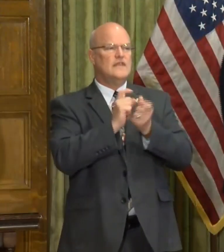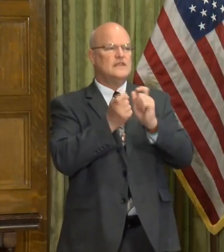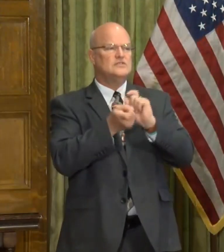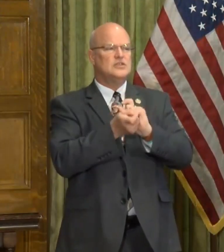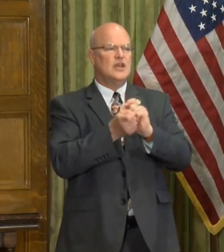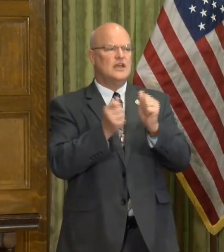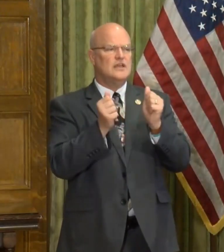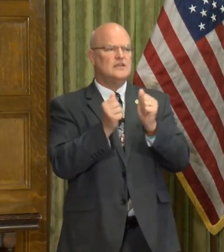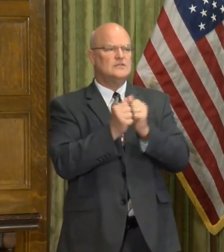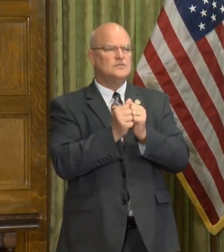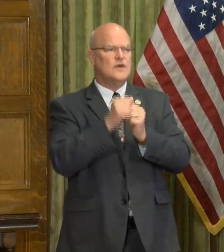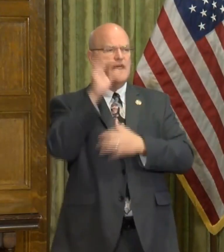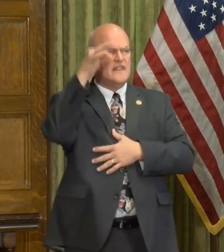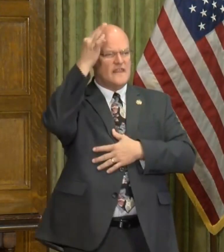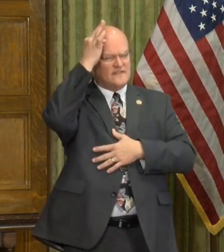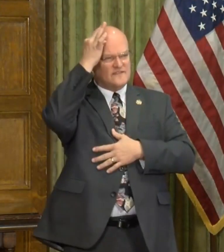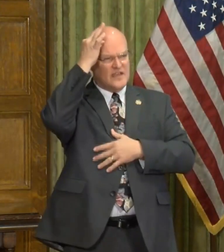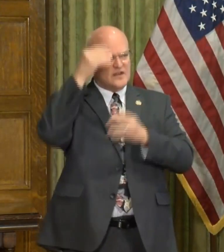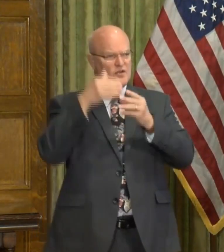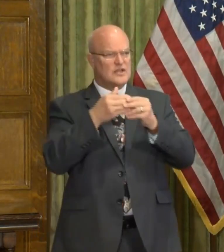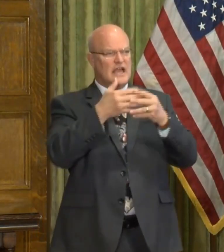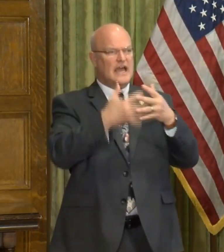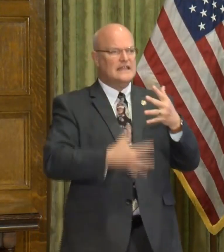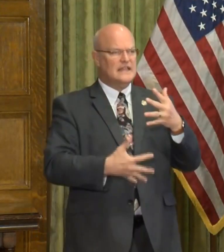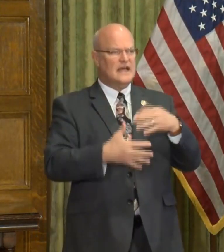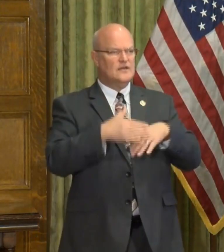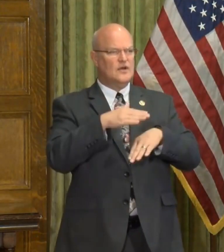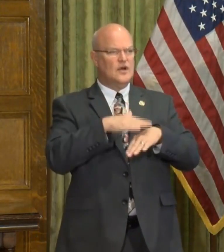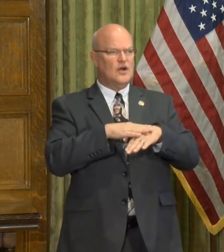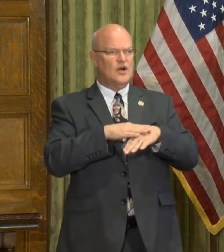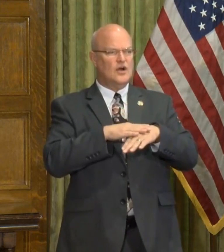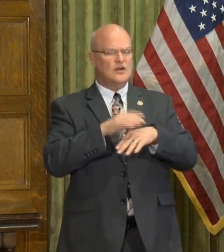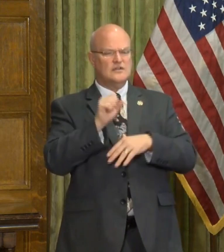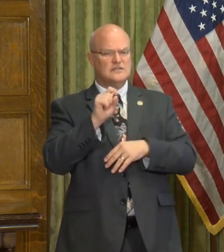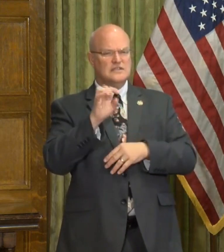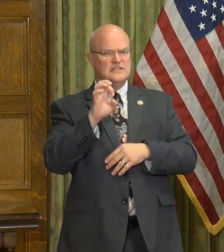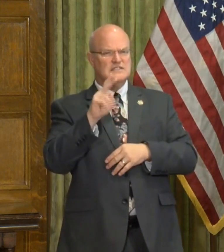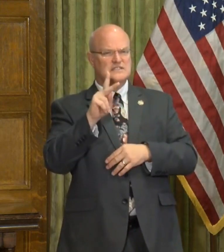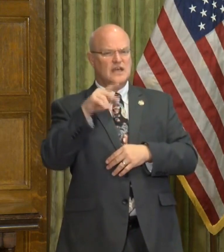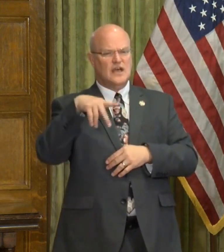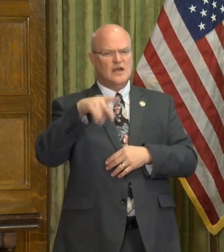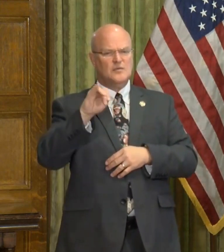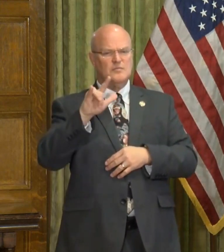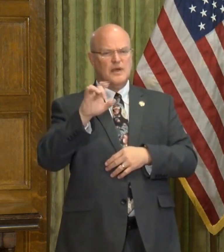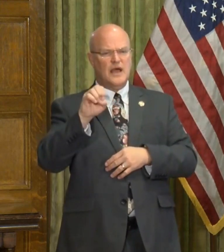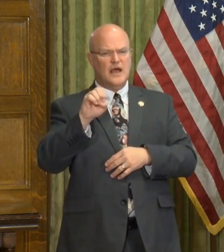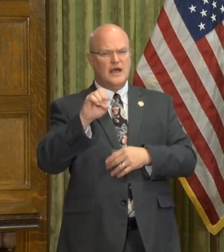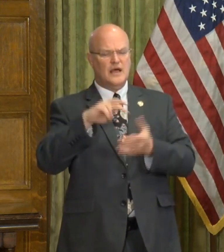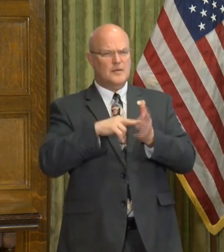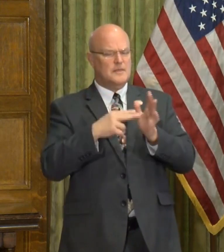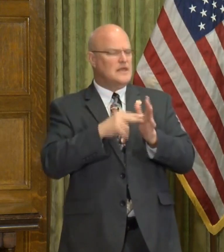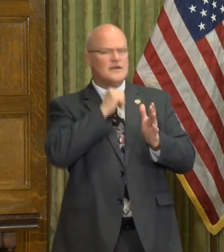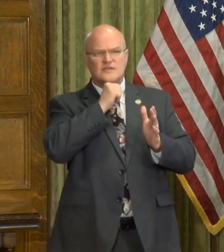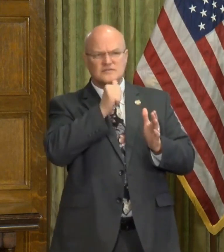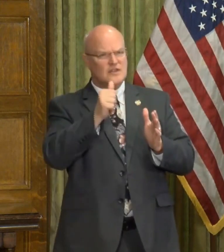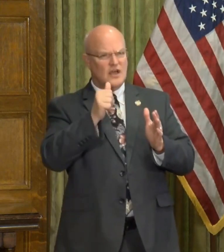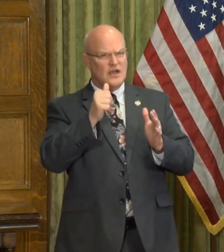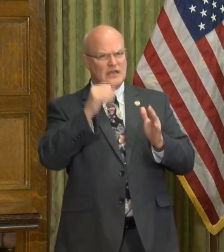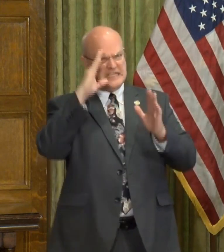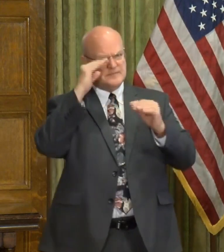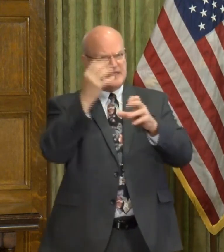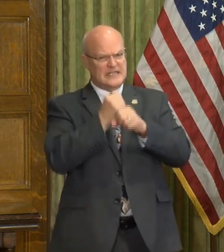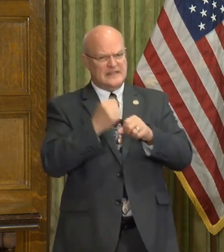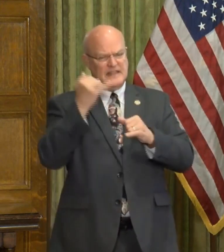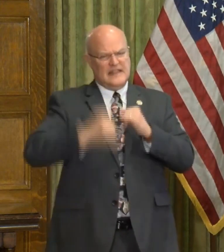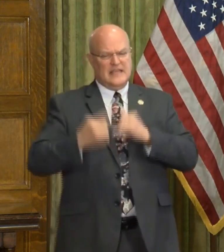With the change in the federal guideline on use of the stockpile, does that mean that you do not expect we will get